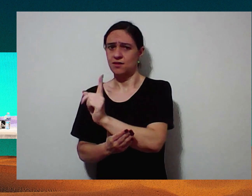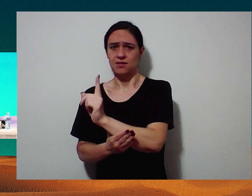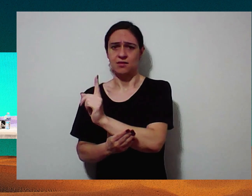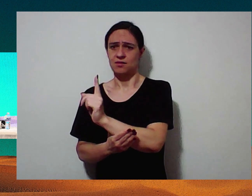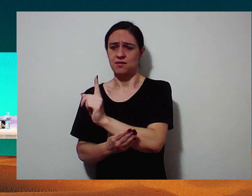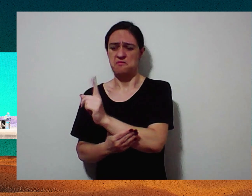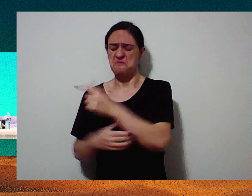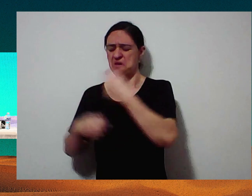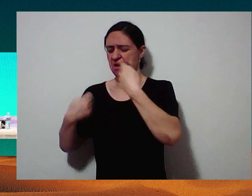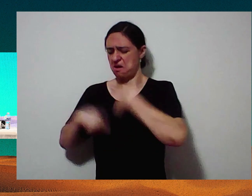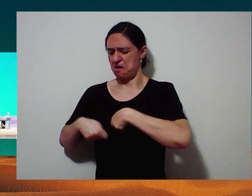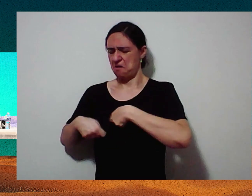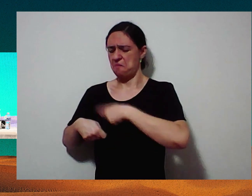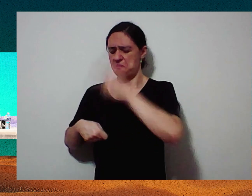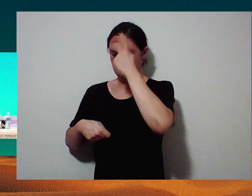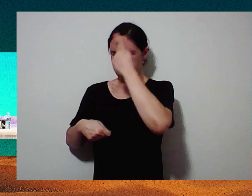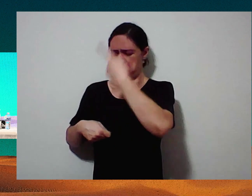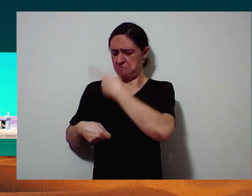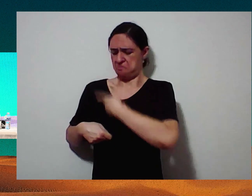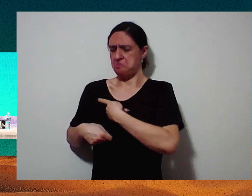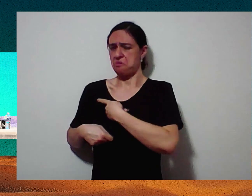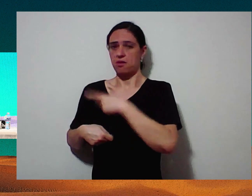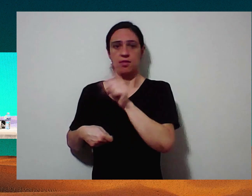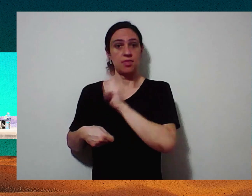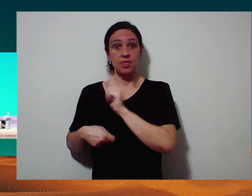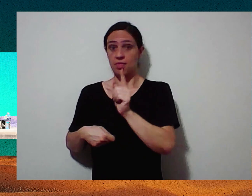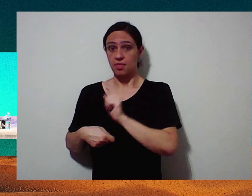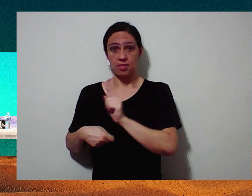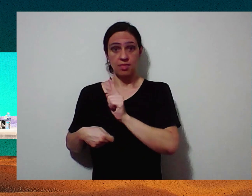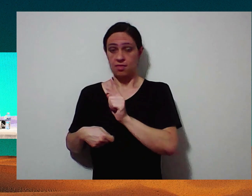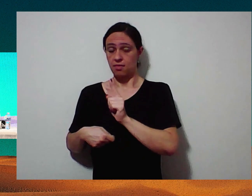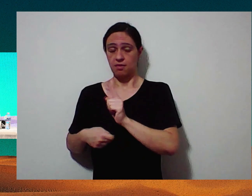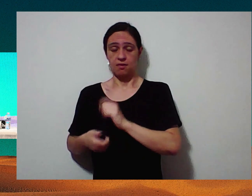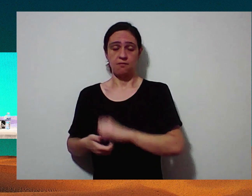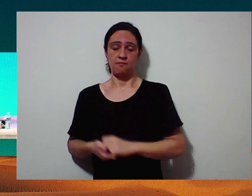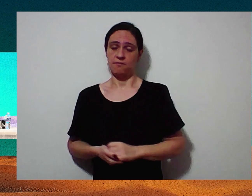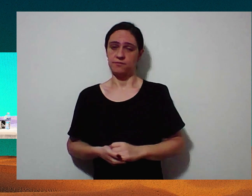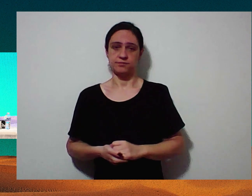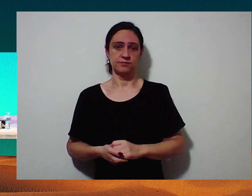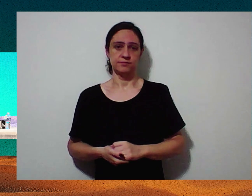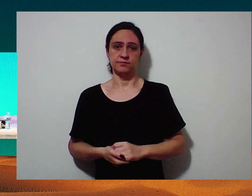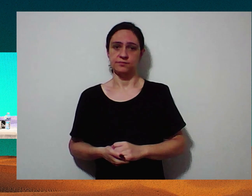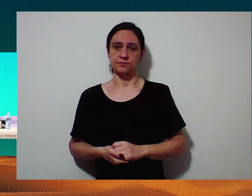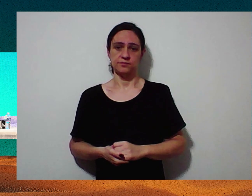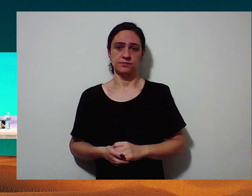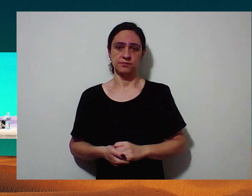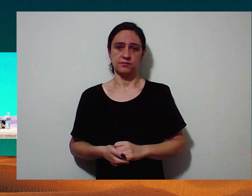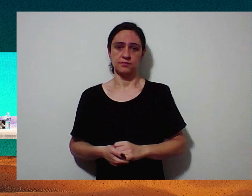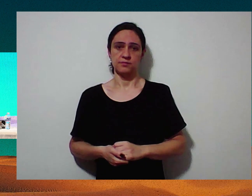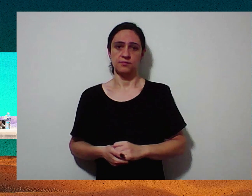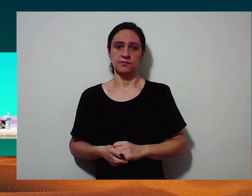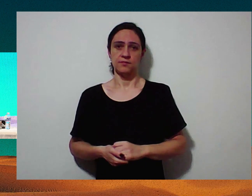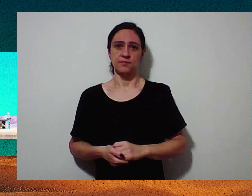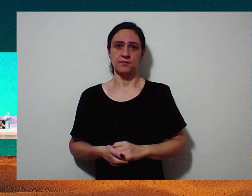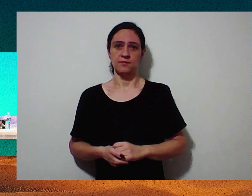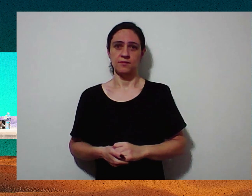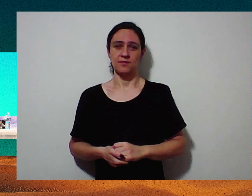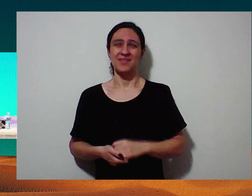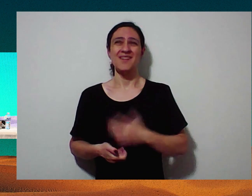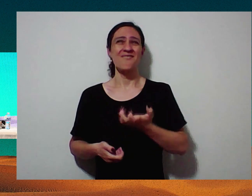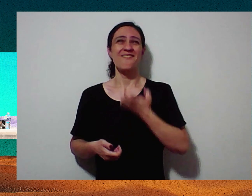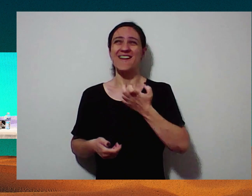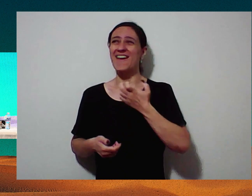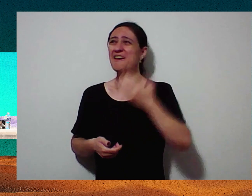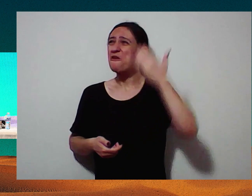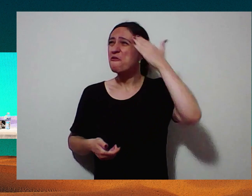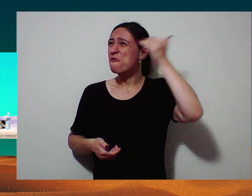própria. Do not go through the path of own capacity, self-capacity. Não lute pelo seu espaço na igreja Do not com suas fight